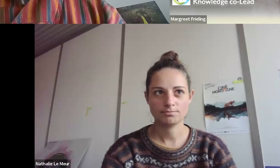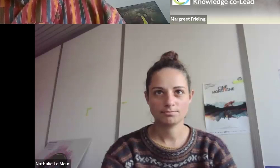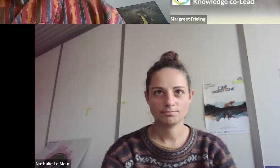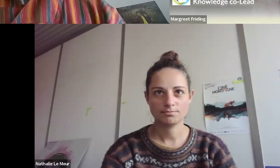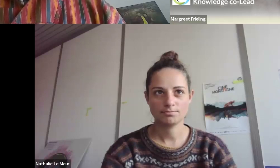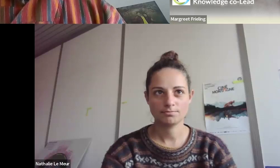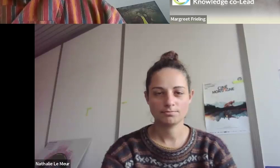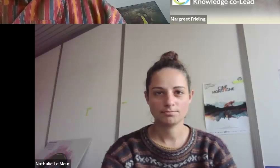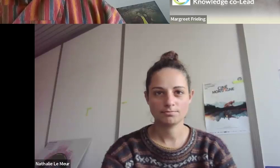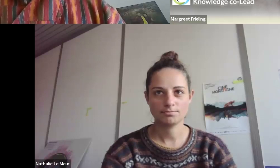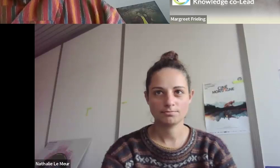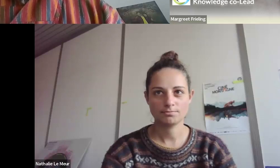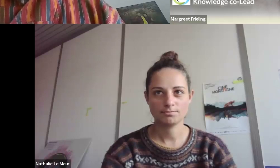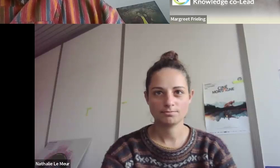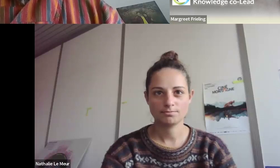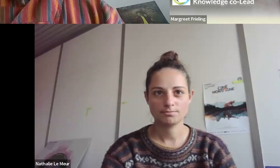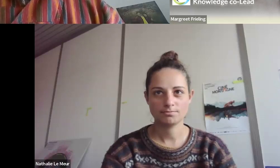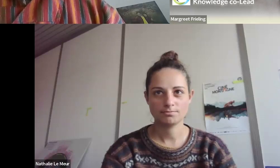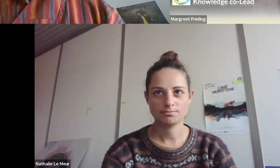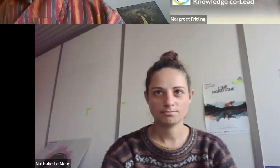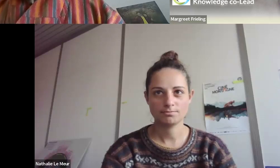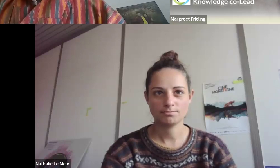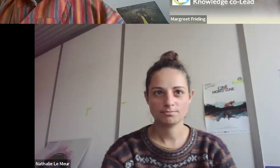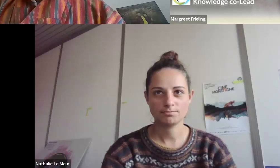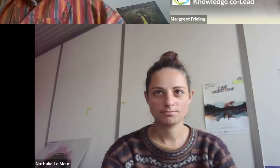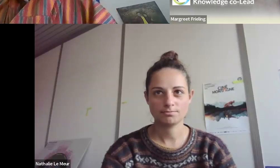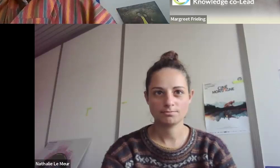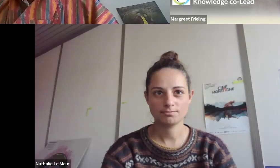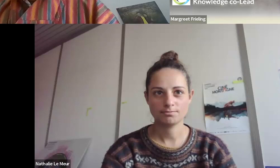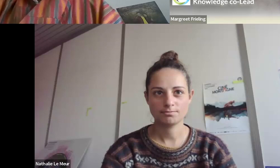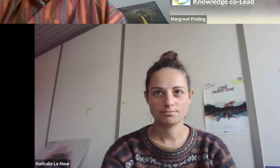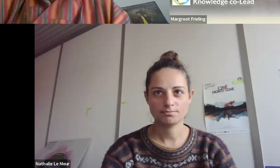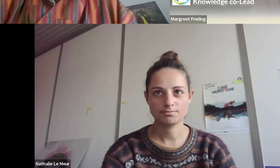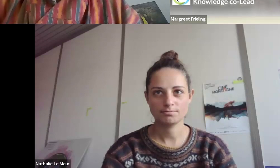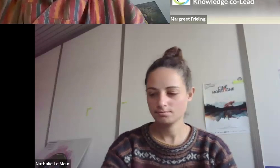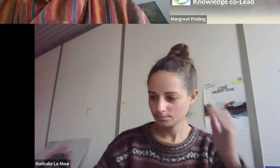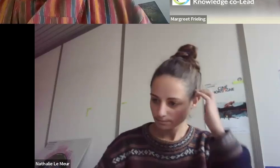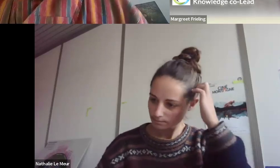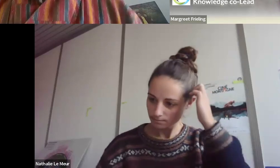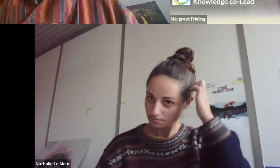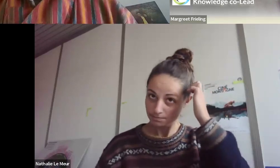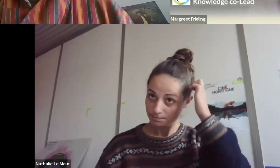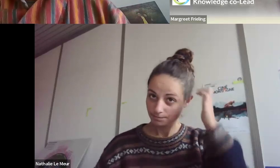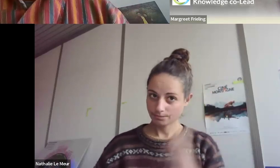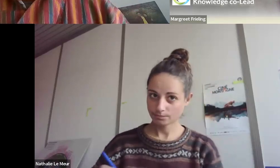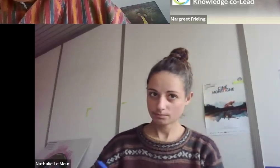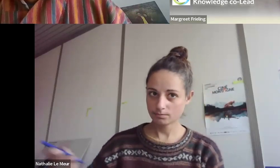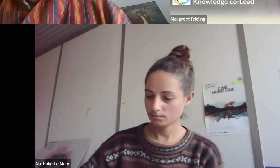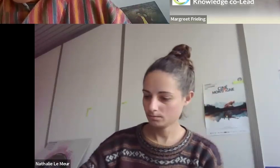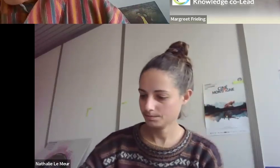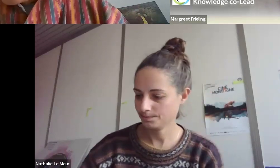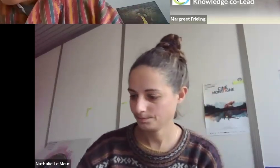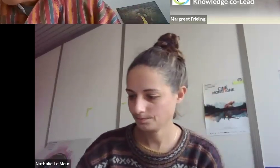privilege, actually, to share what we, Bhutan, follow in our development